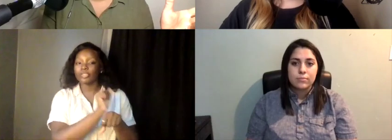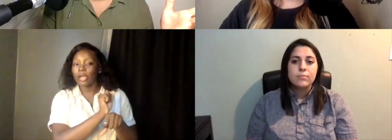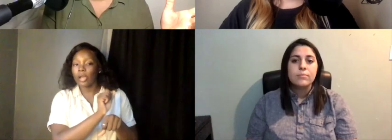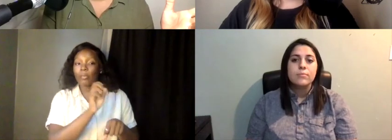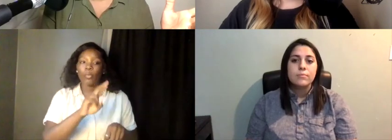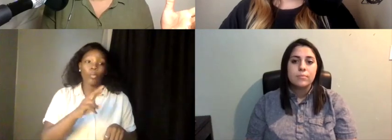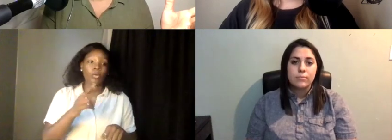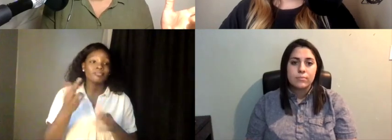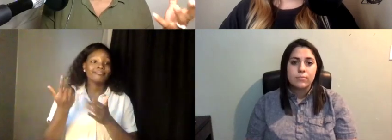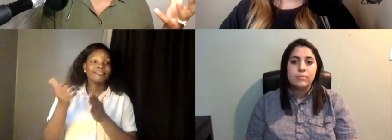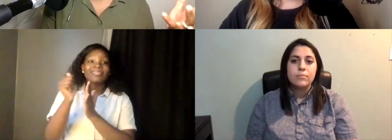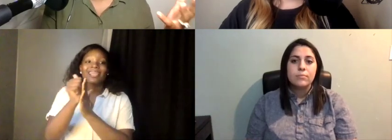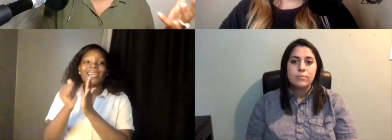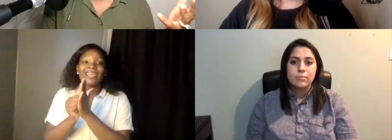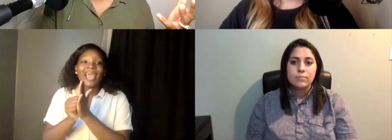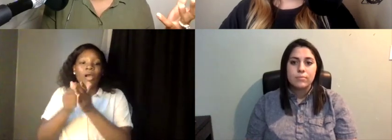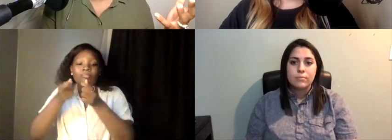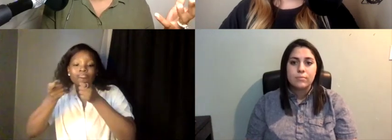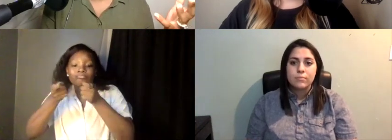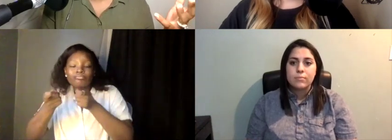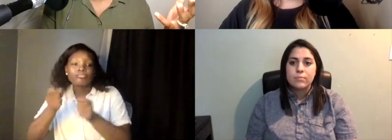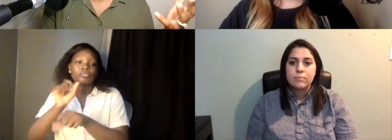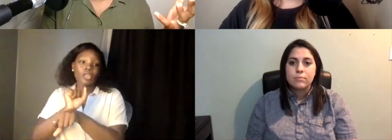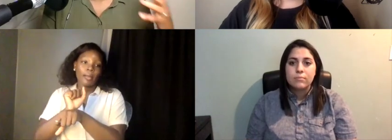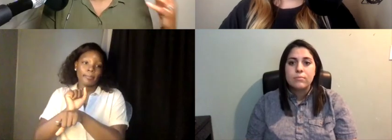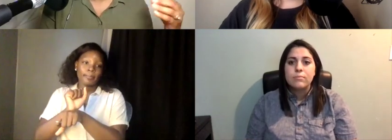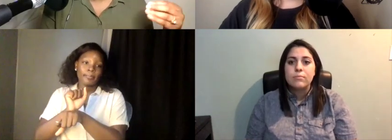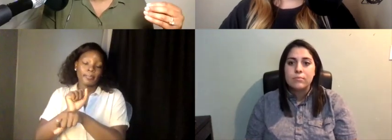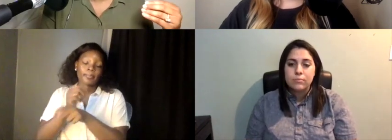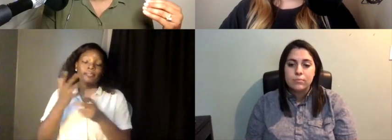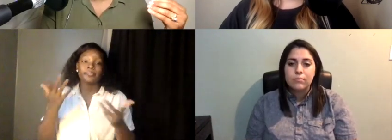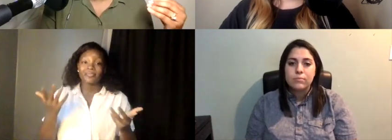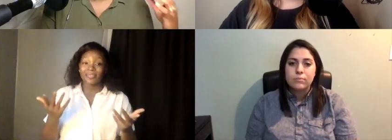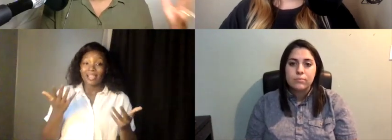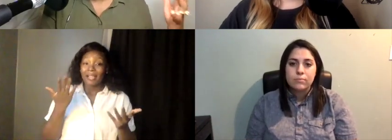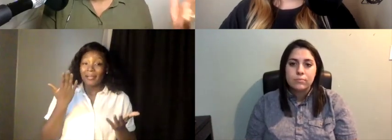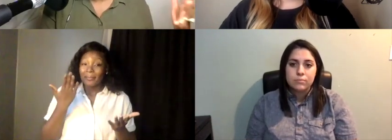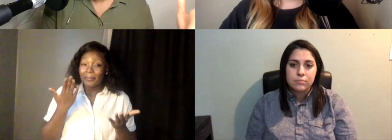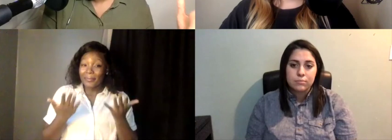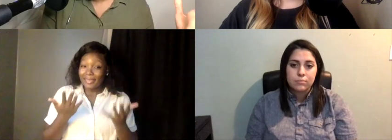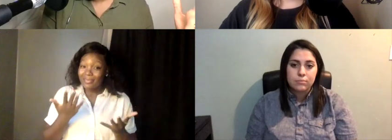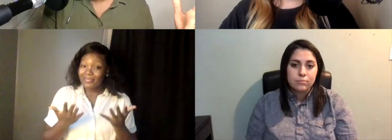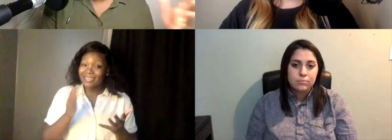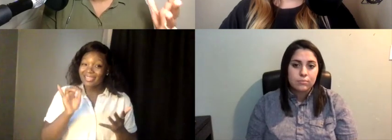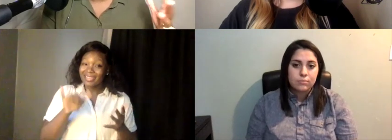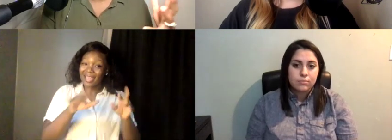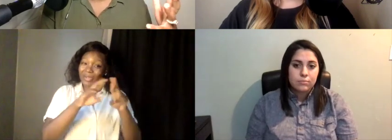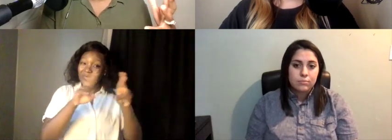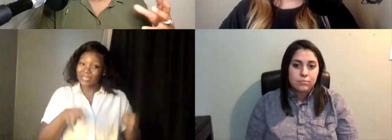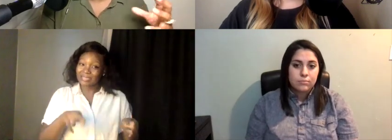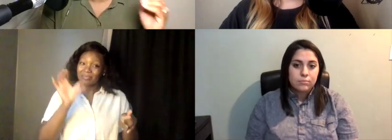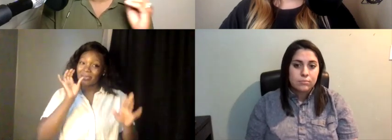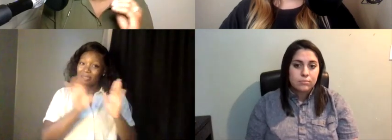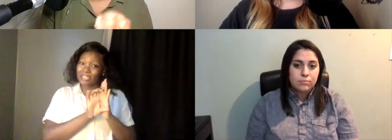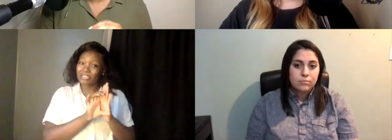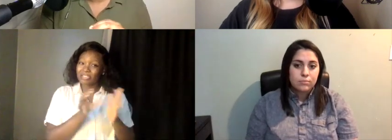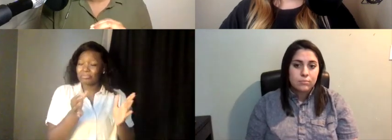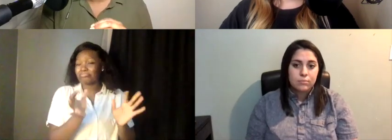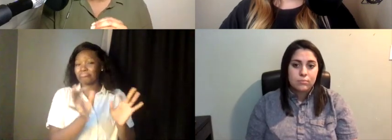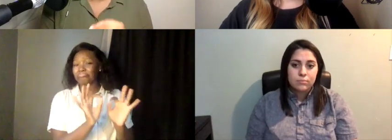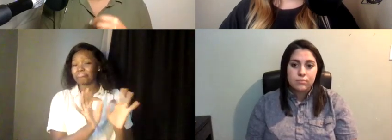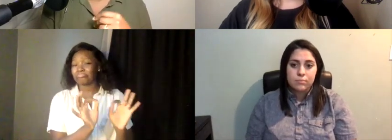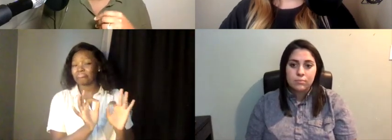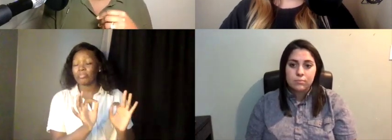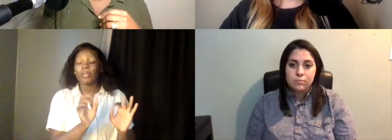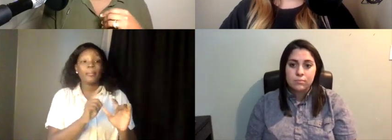job. This is something that it's maybe not going to really matter as much what you look like, but something like maybe like in